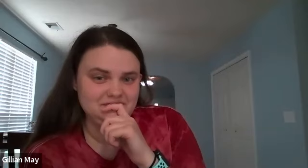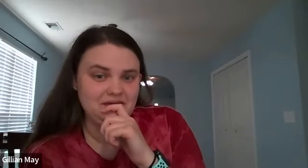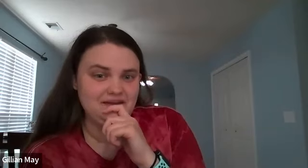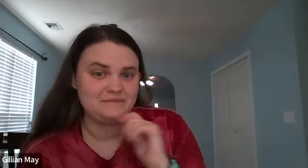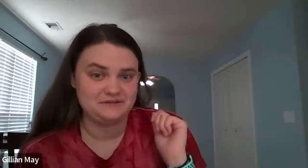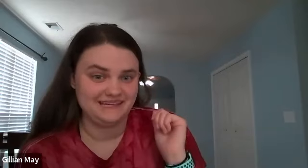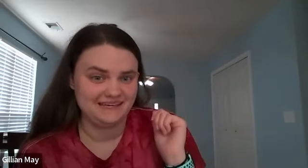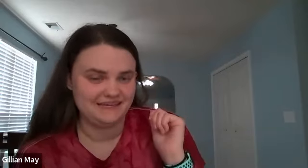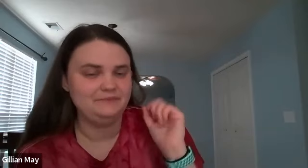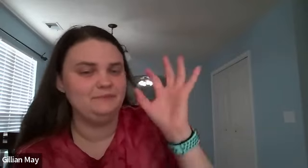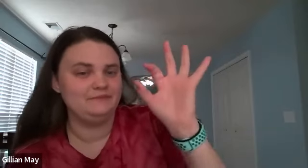All right, I'm gonna do it again.